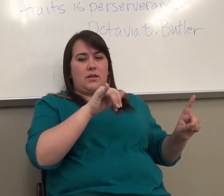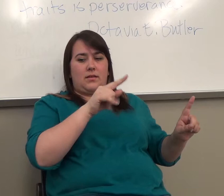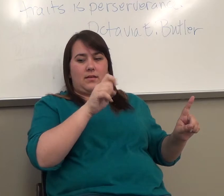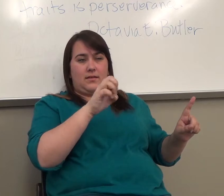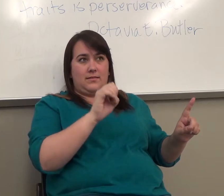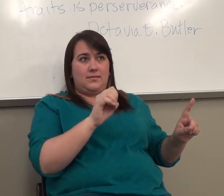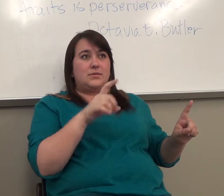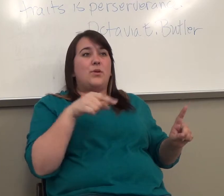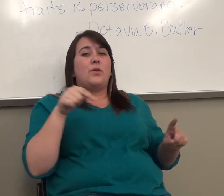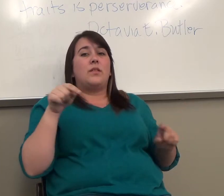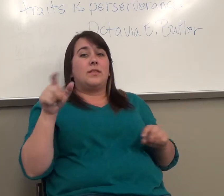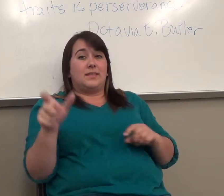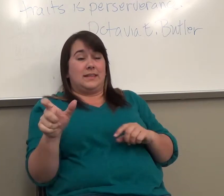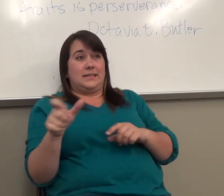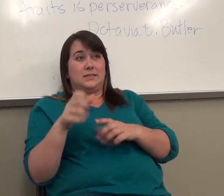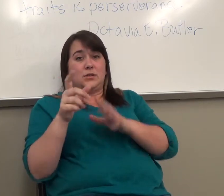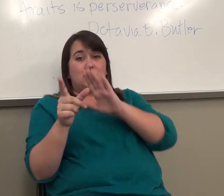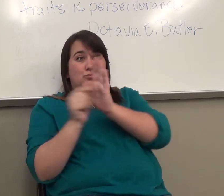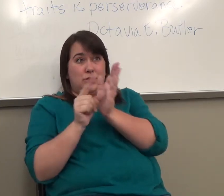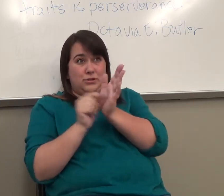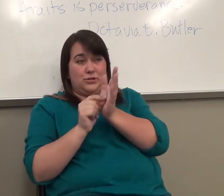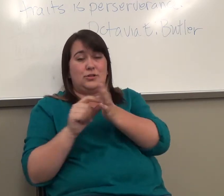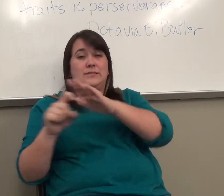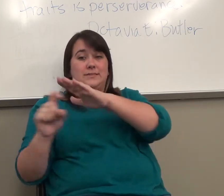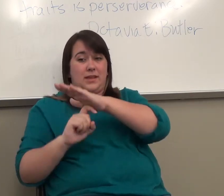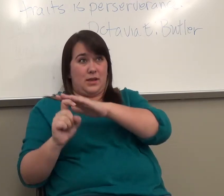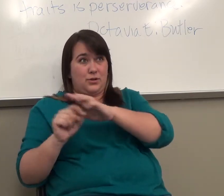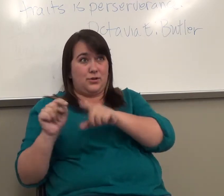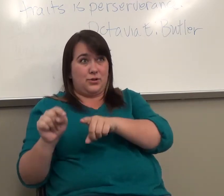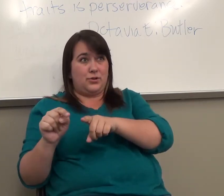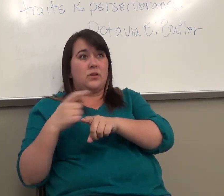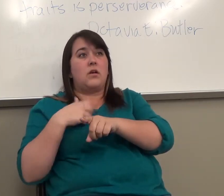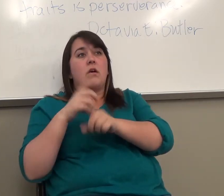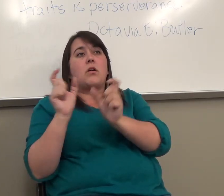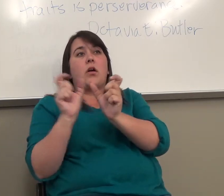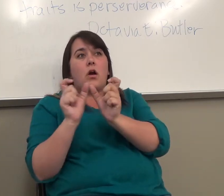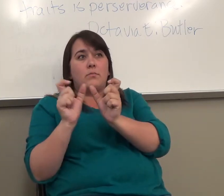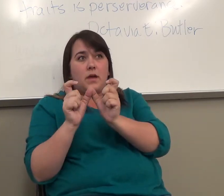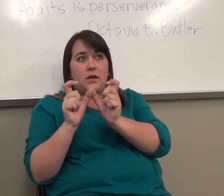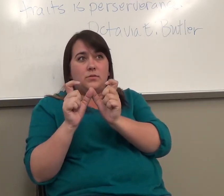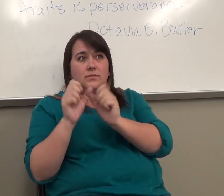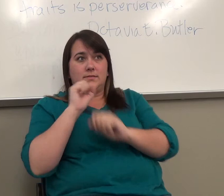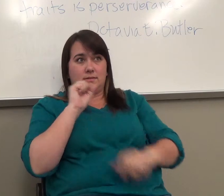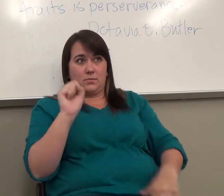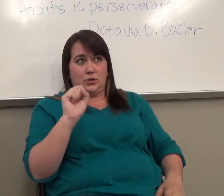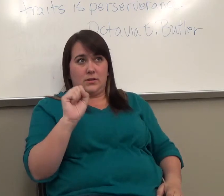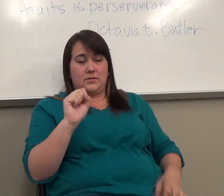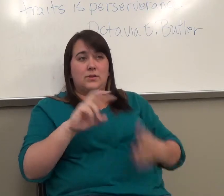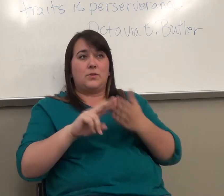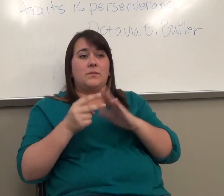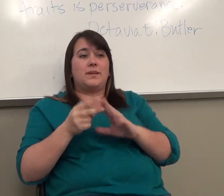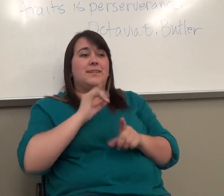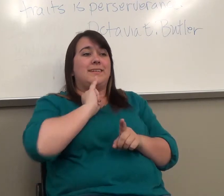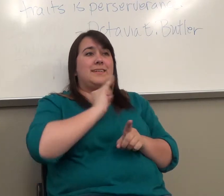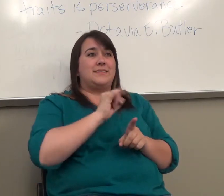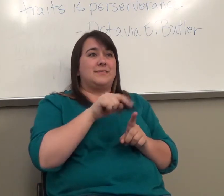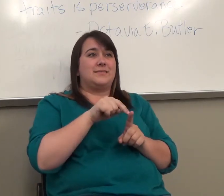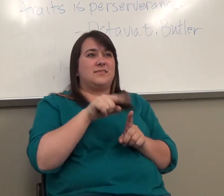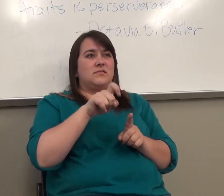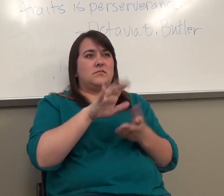be? This has to be are. Also included in the proposal are, so